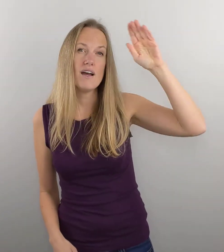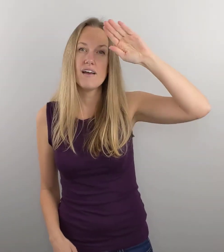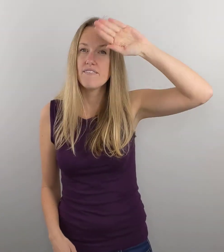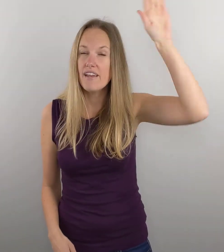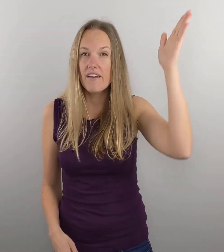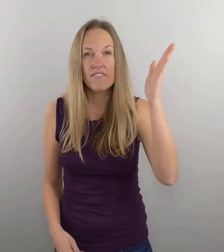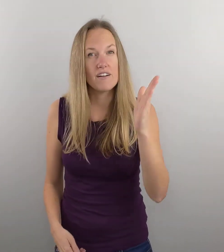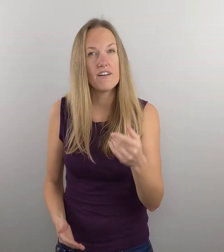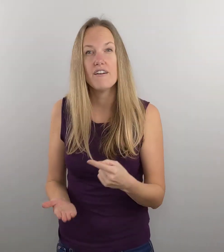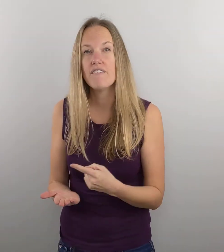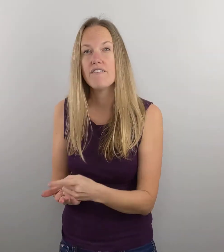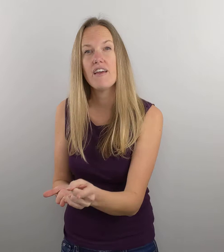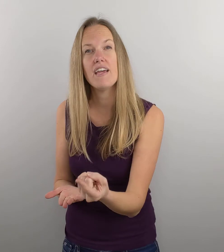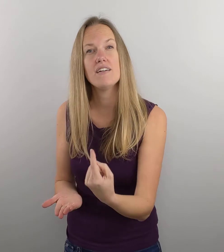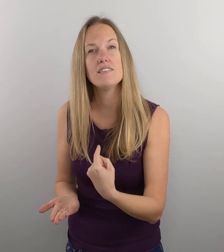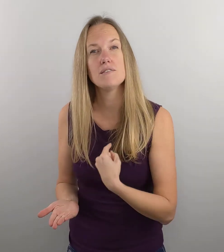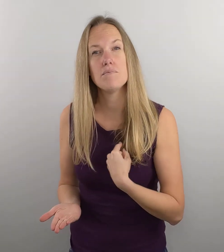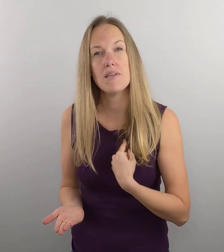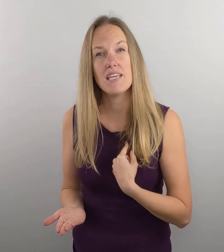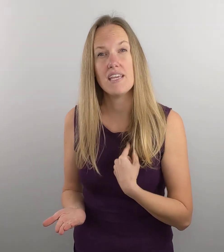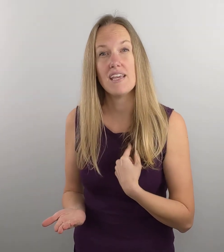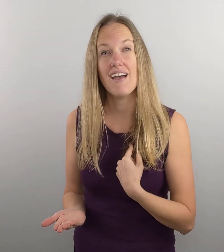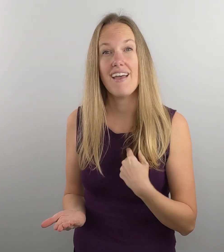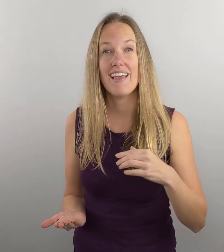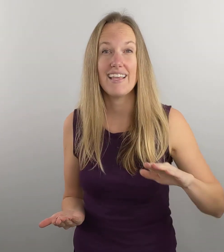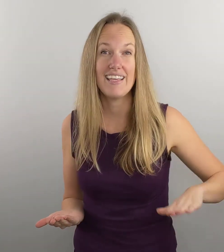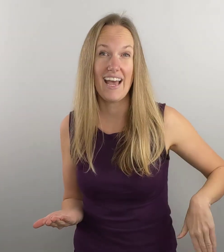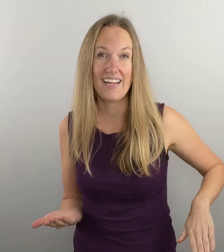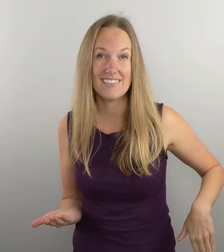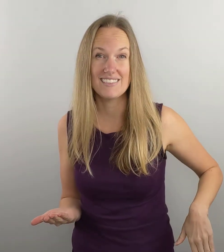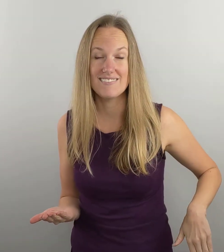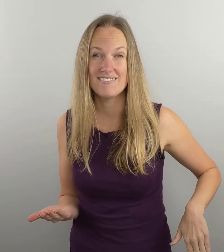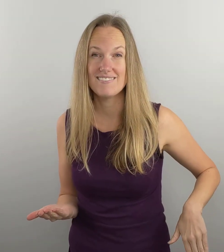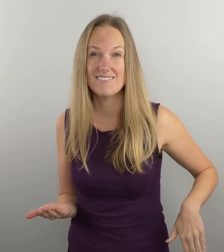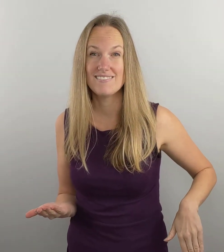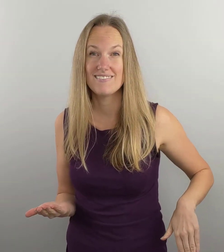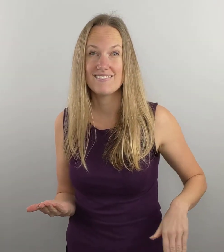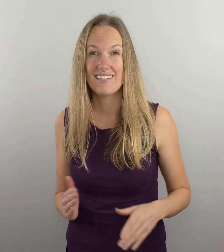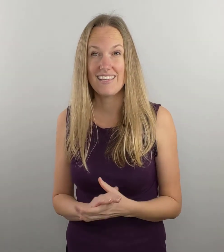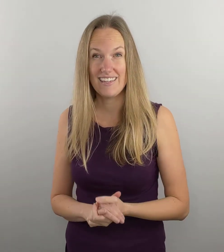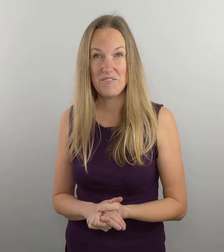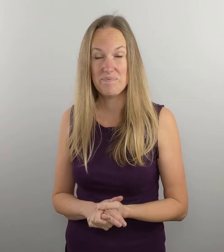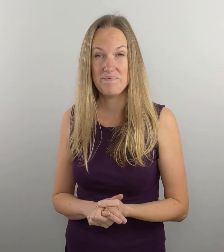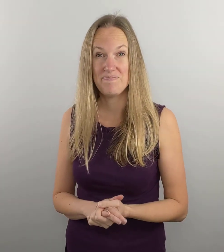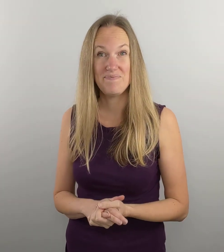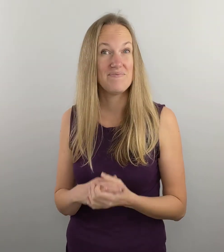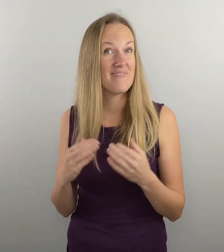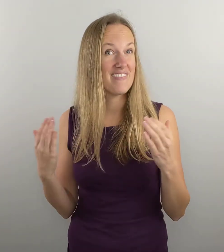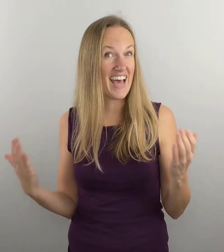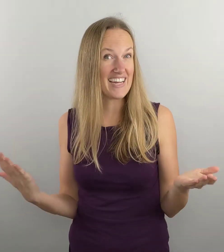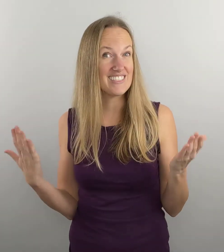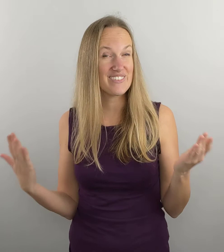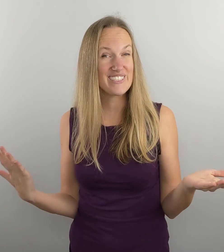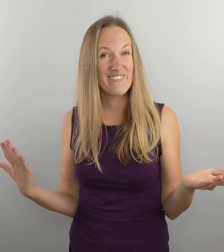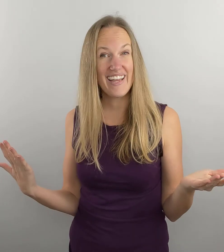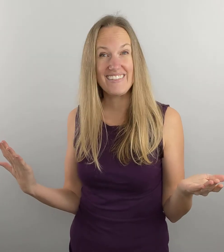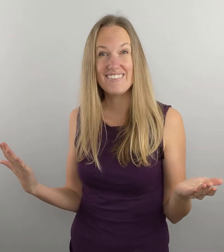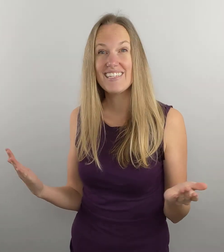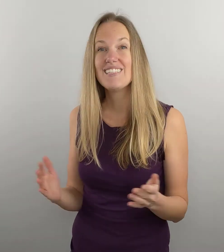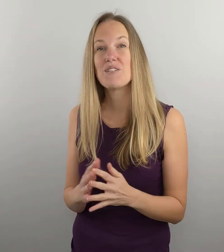have never failed me yet. Okay, that is verse 1. So